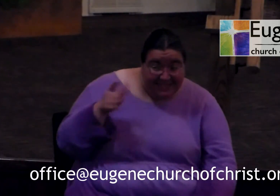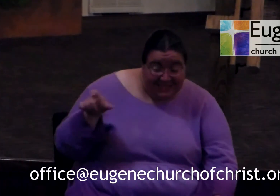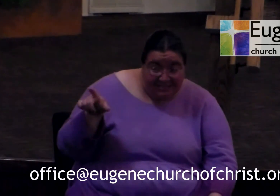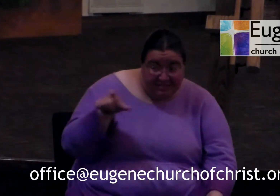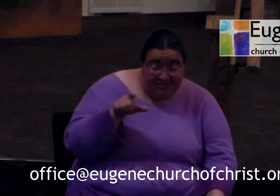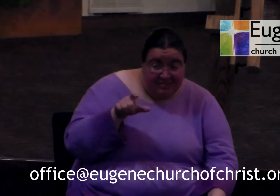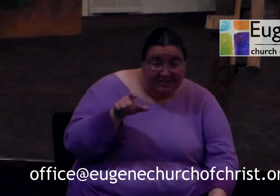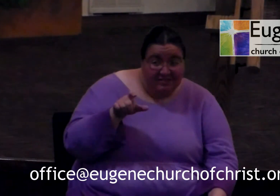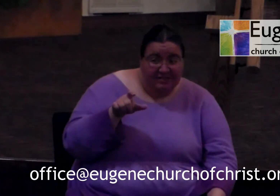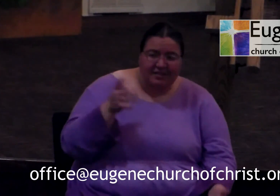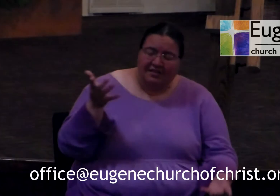feed my sheep.